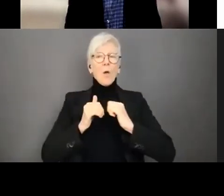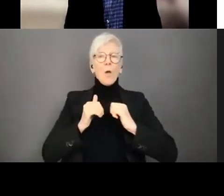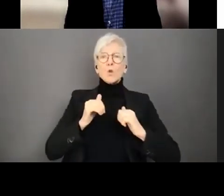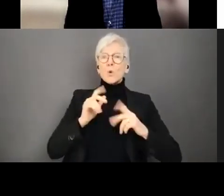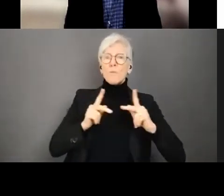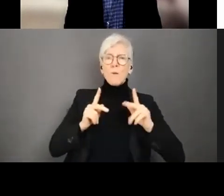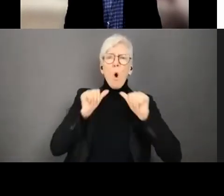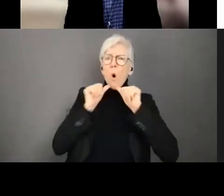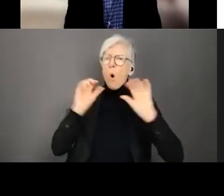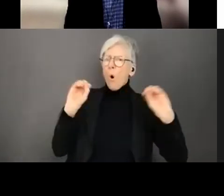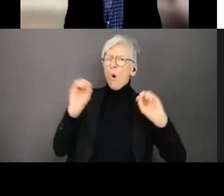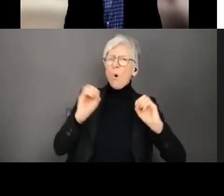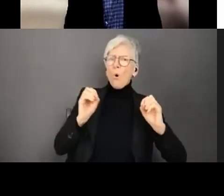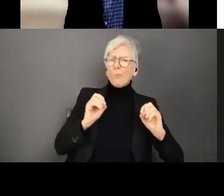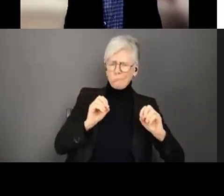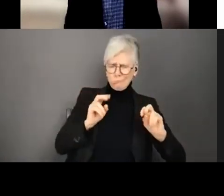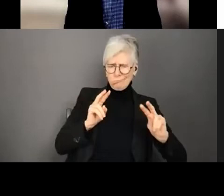actual action?